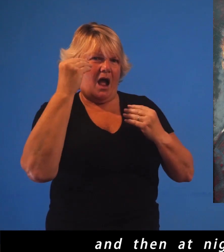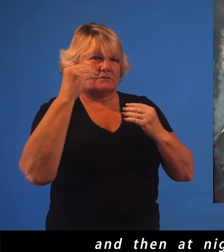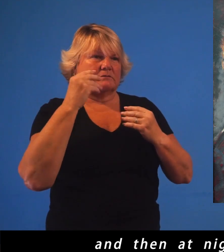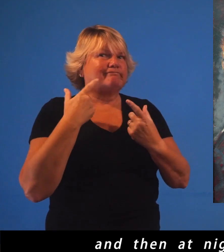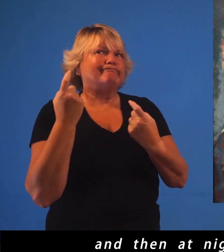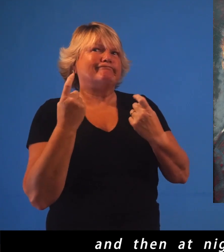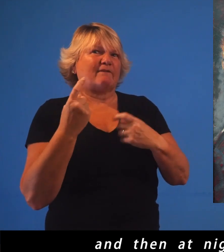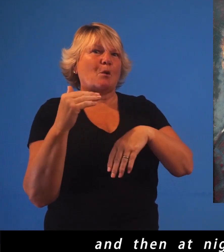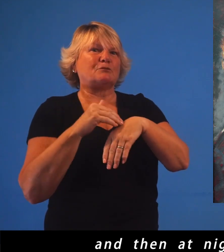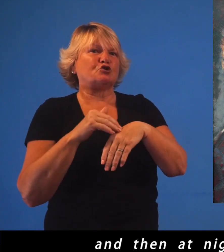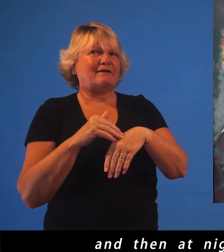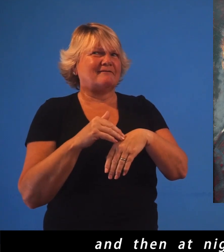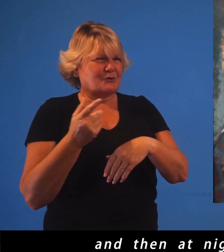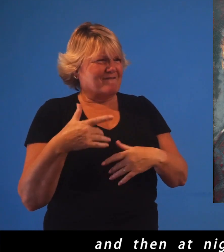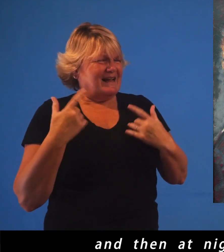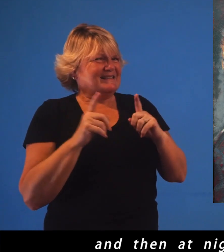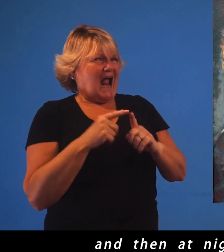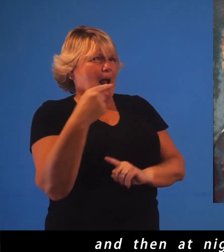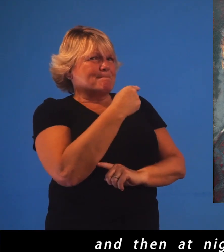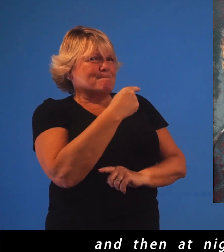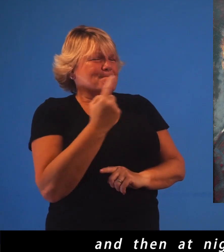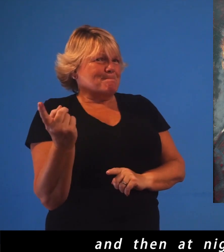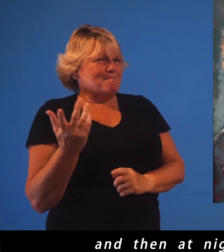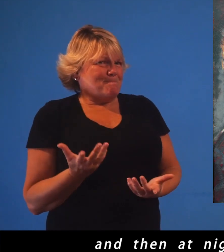and hat and go out looking for mischief.